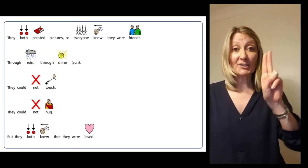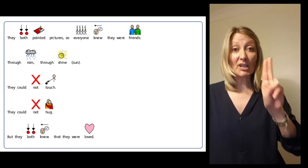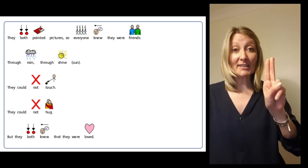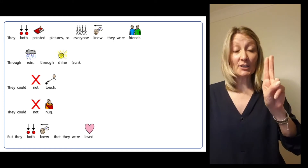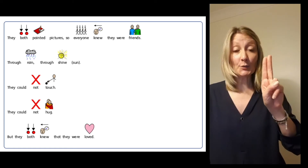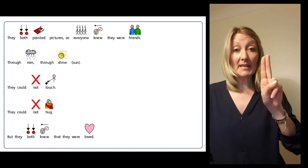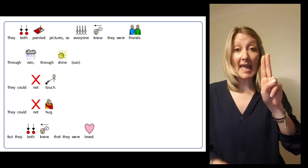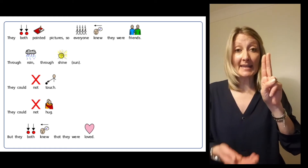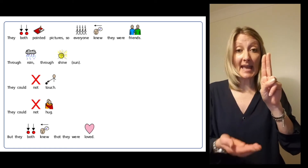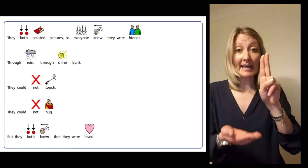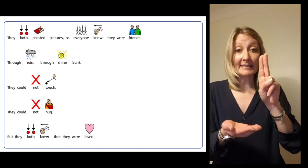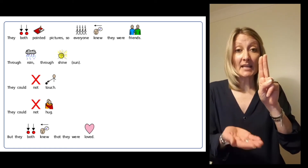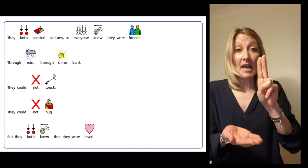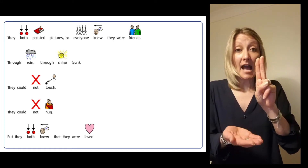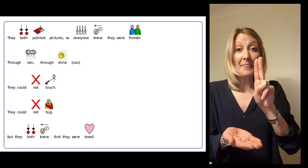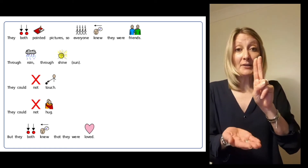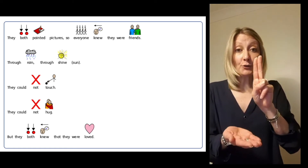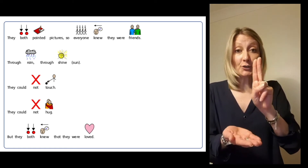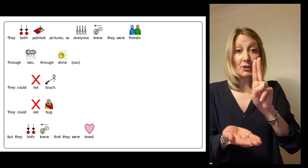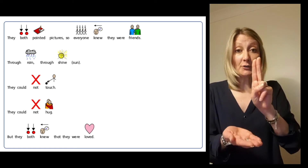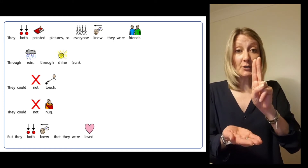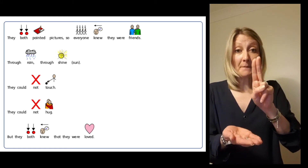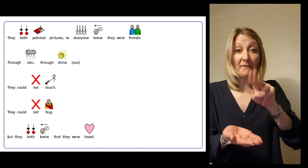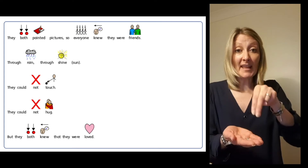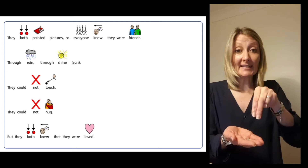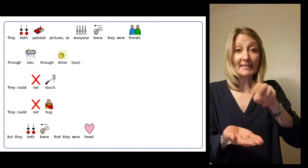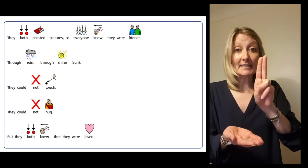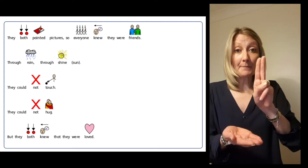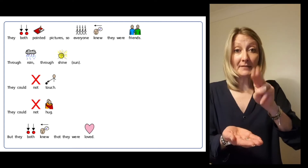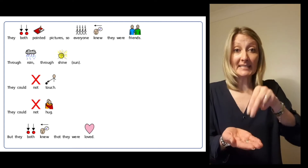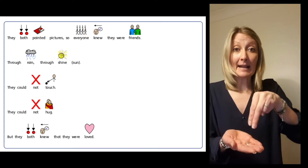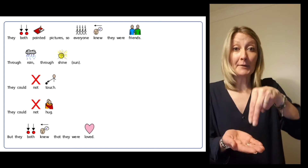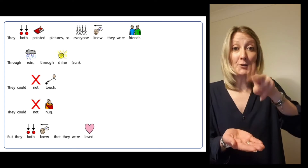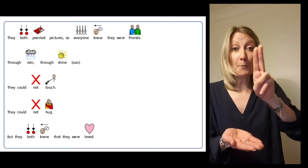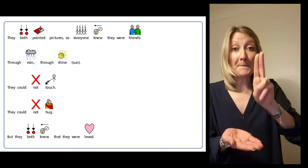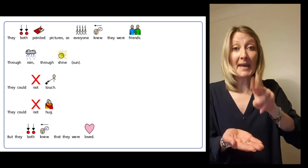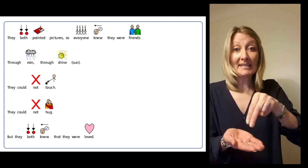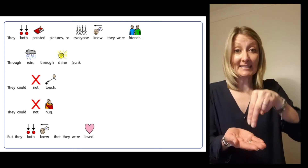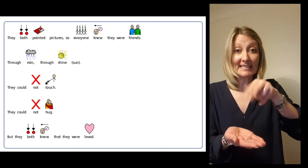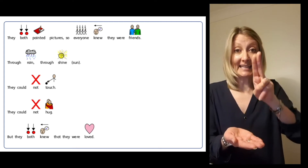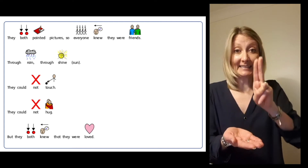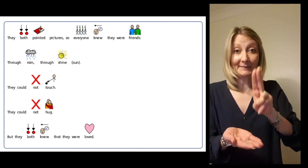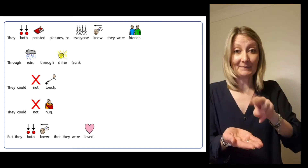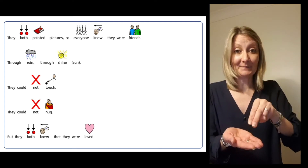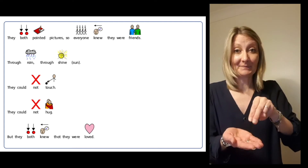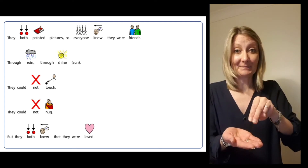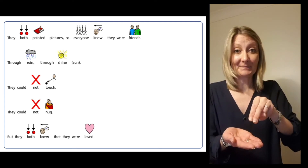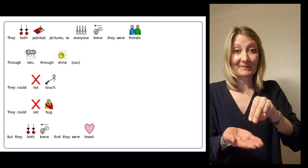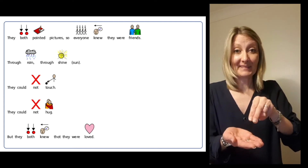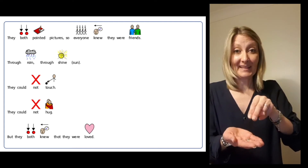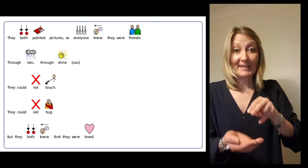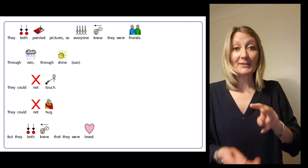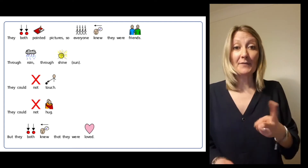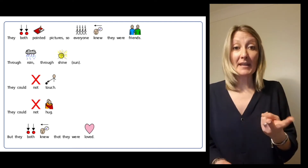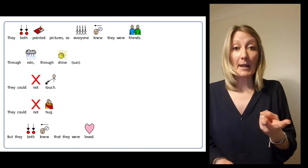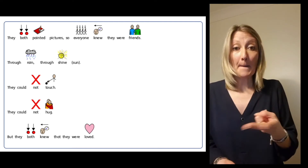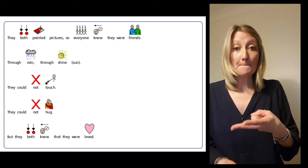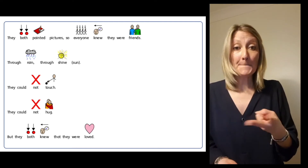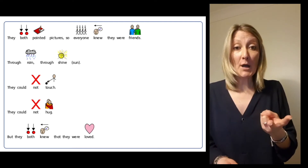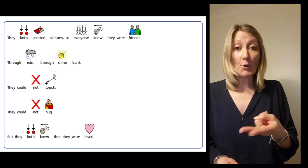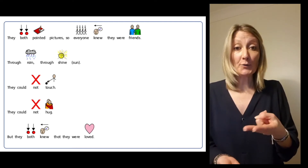painted, change it to an N hand, and then you're just going to flex it up and down like you're painting. So